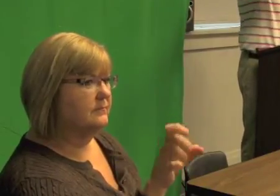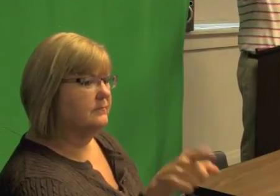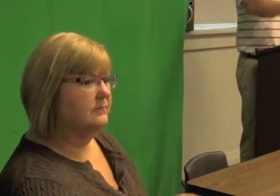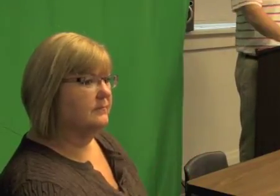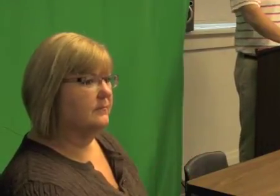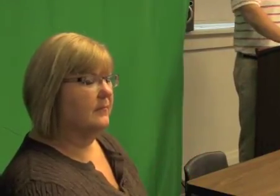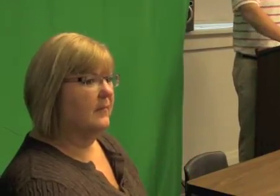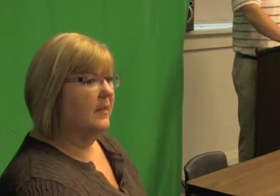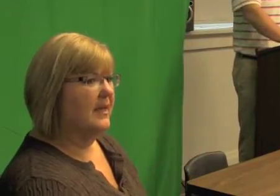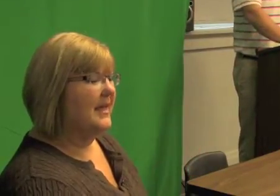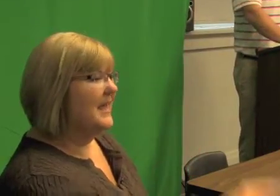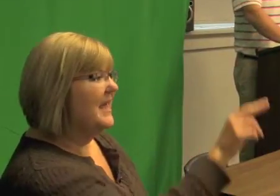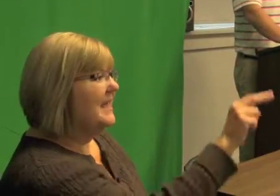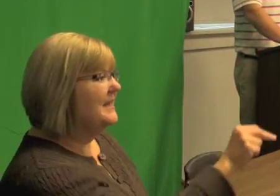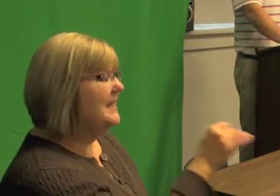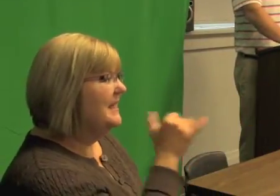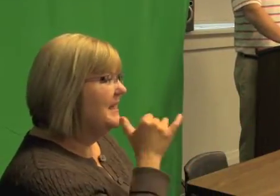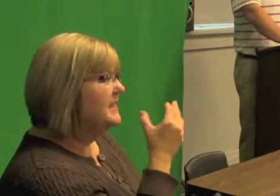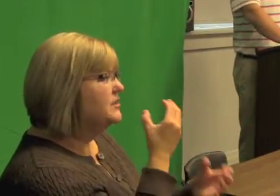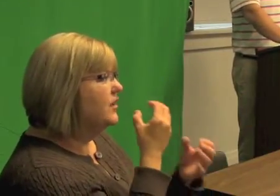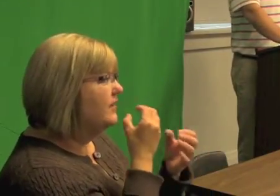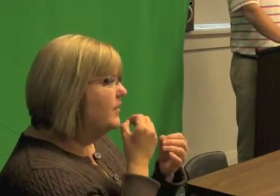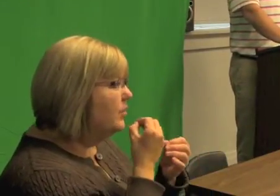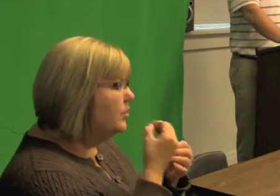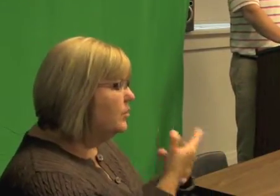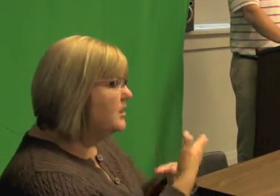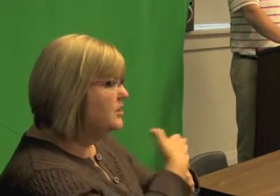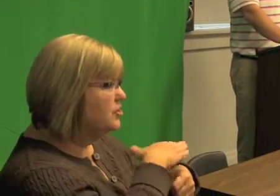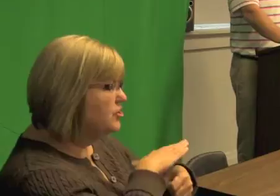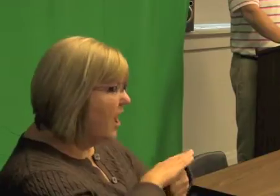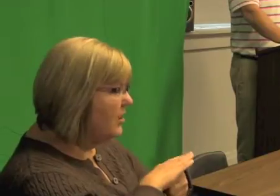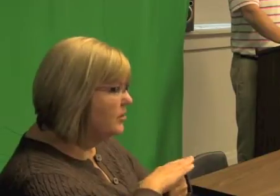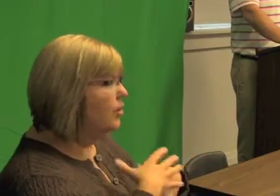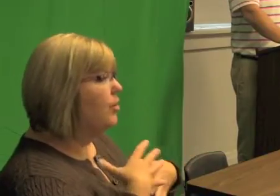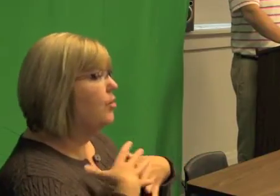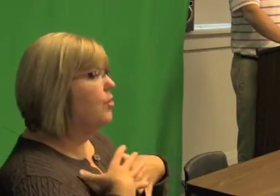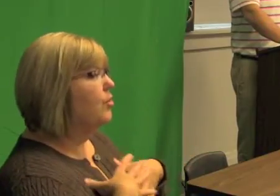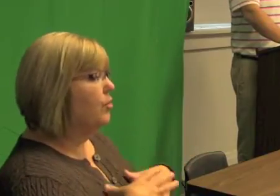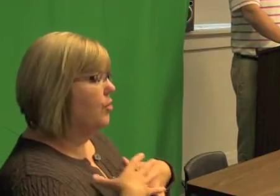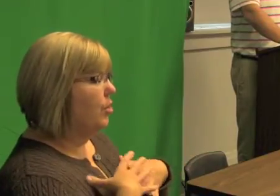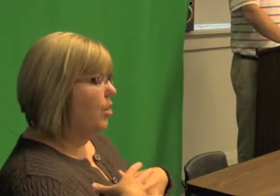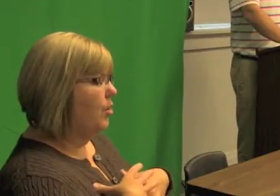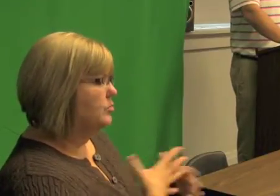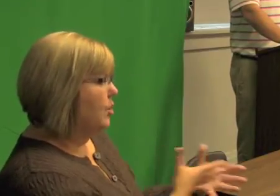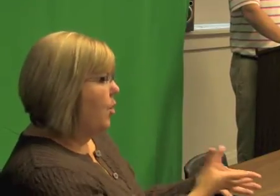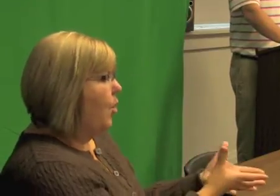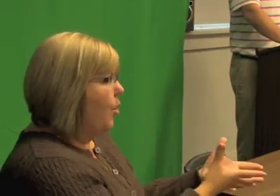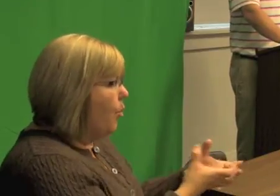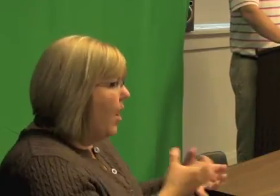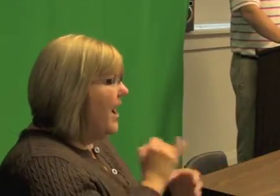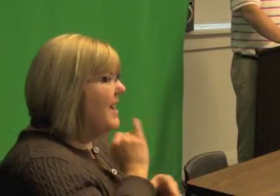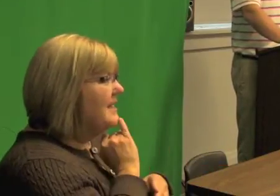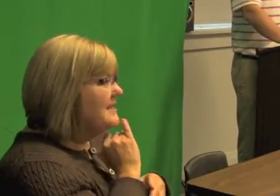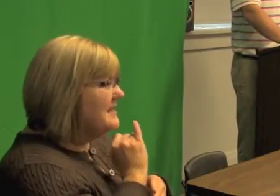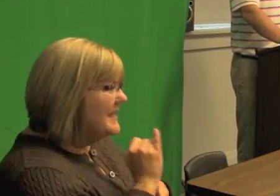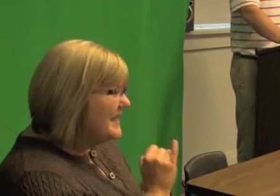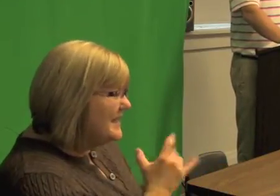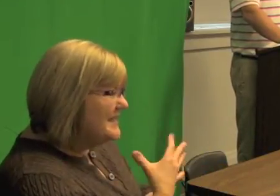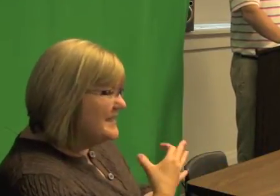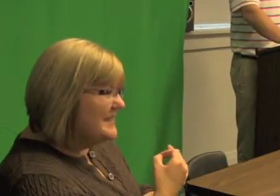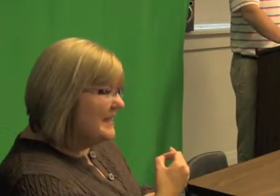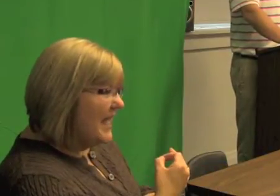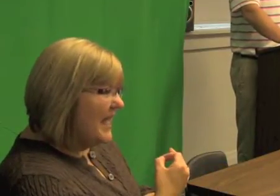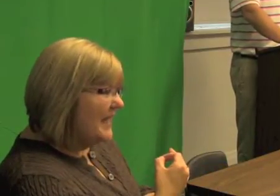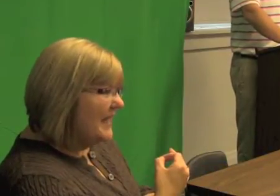Yes, Sadie. Need is like food, shelter, and clothing. Okay, what's a want? A want is like a